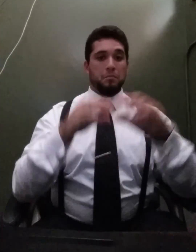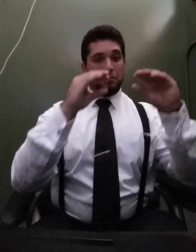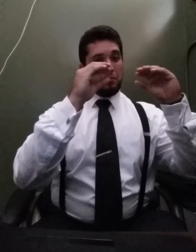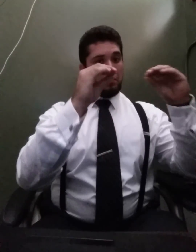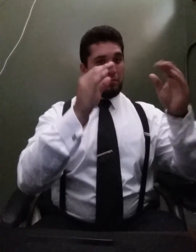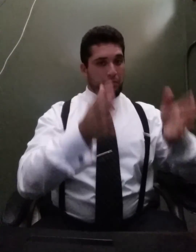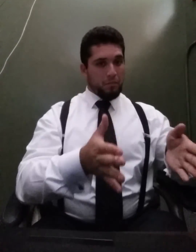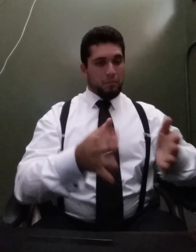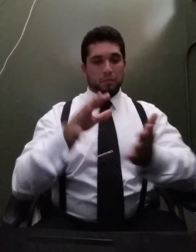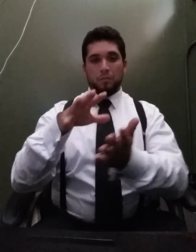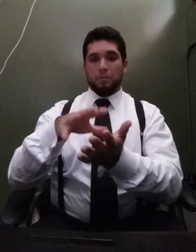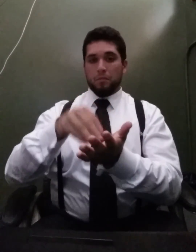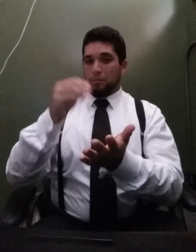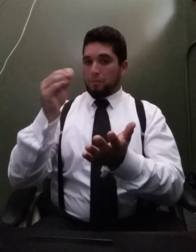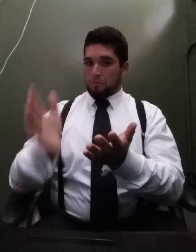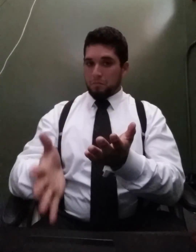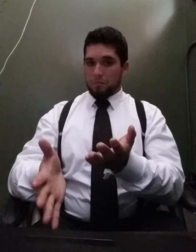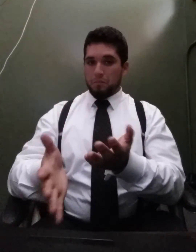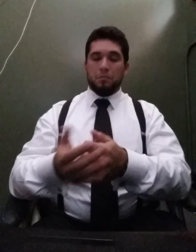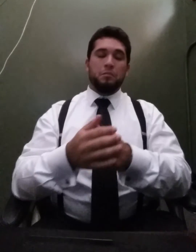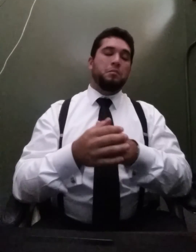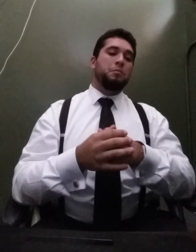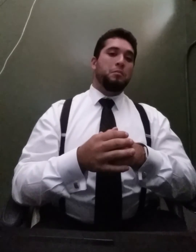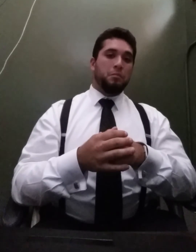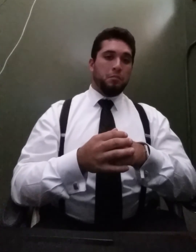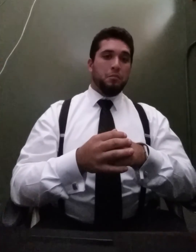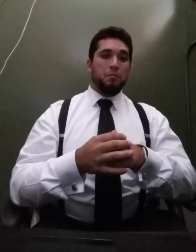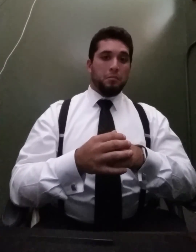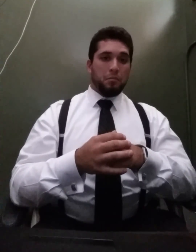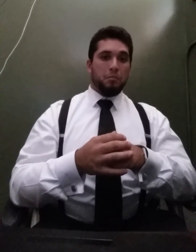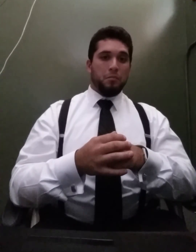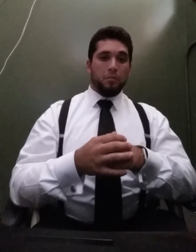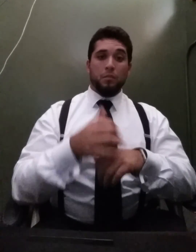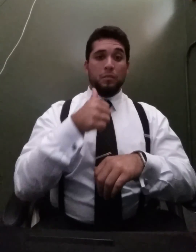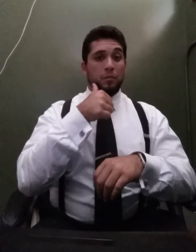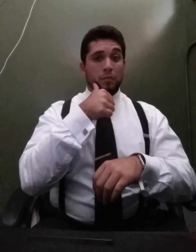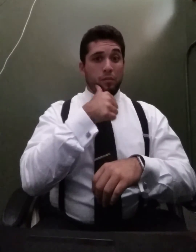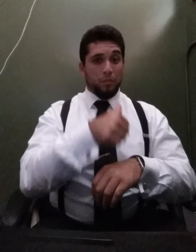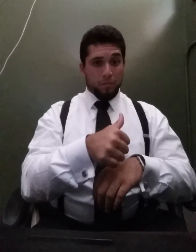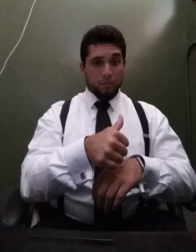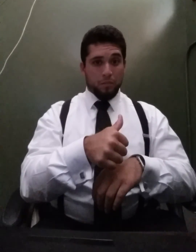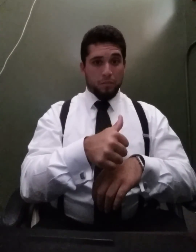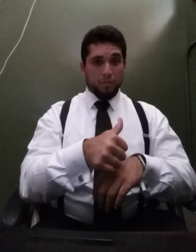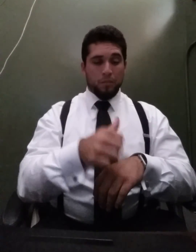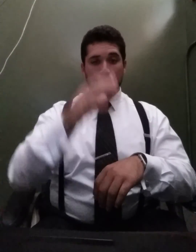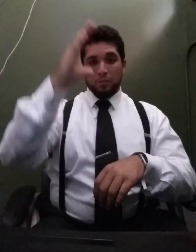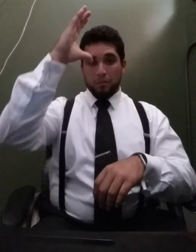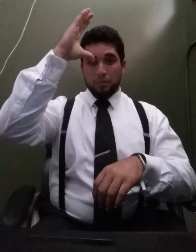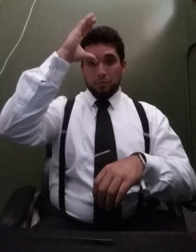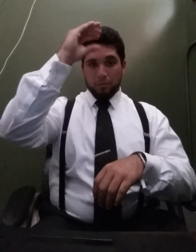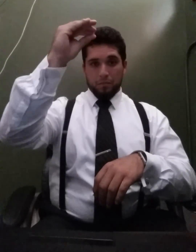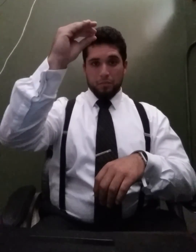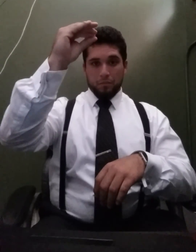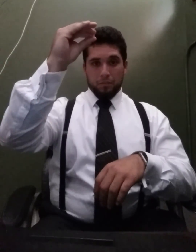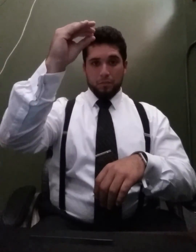this. There is a phenomenon called the equinox. Okay? It happens twice a year. And you should think of the word